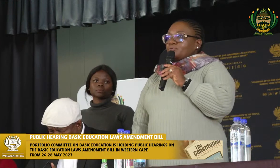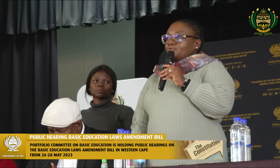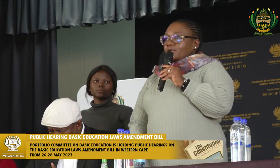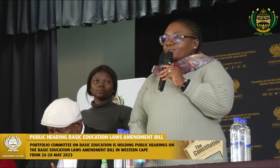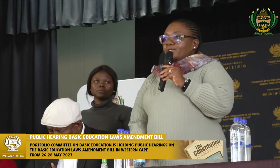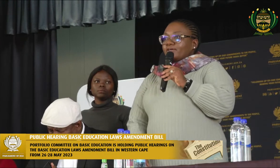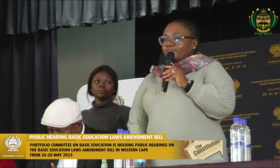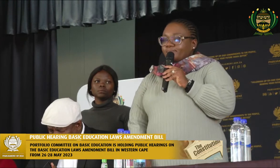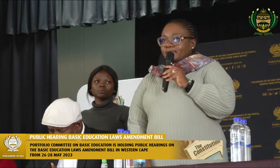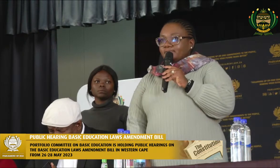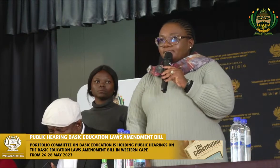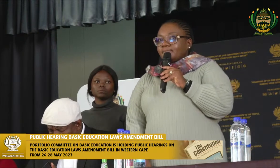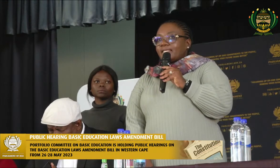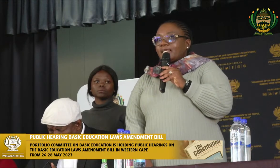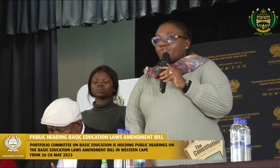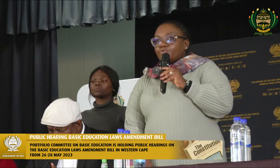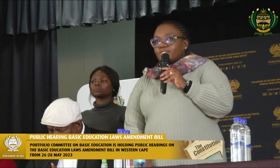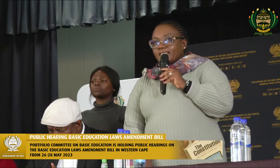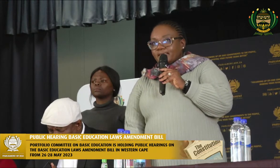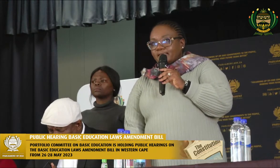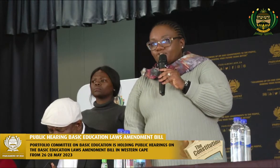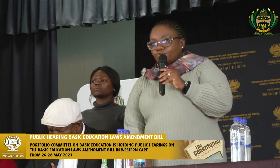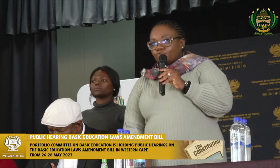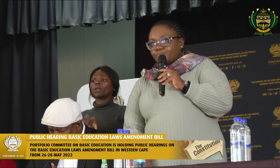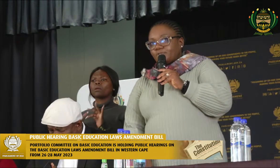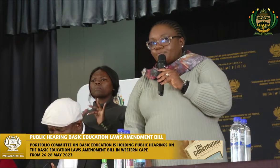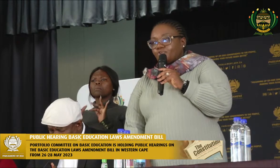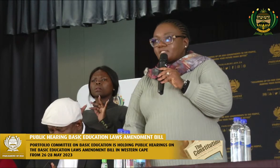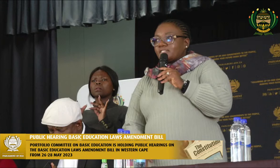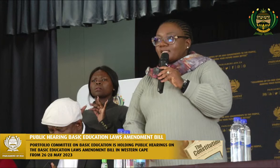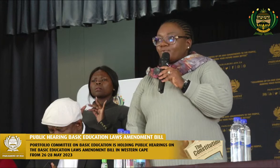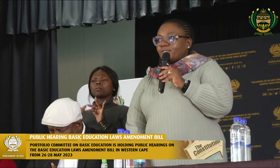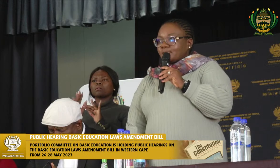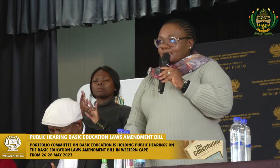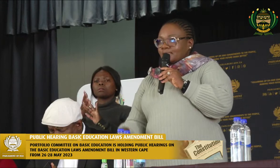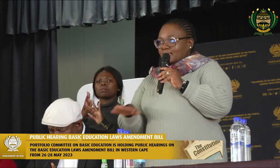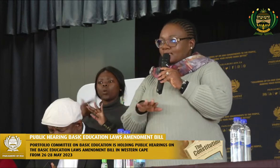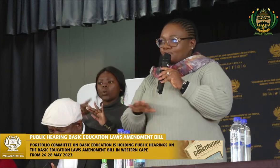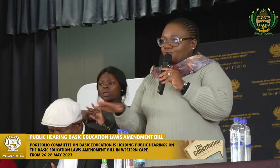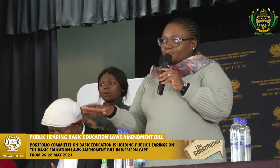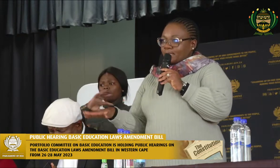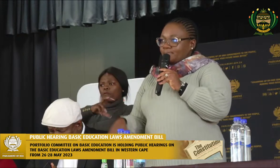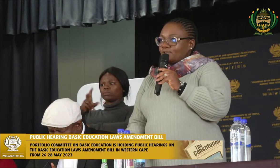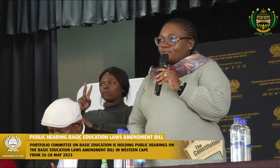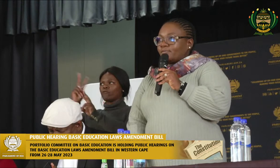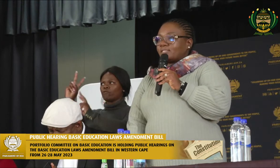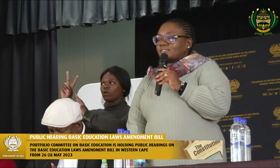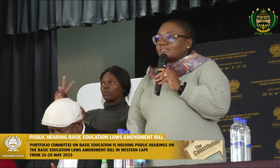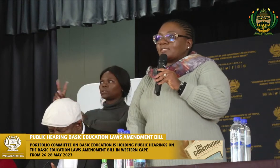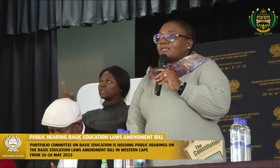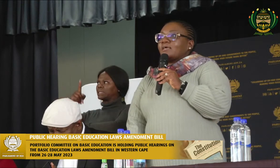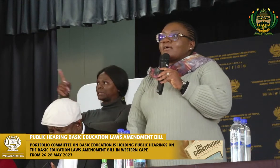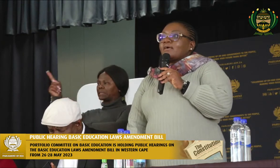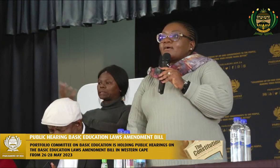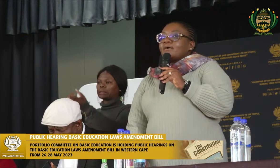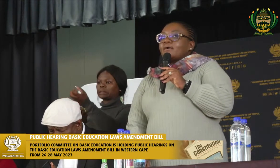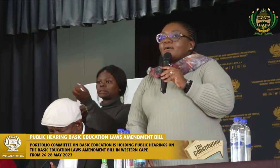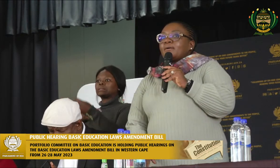Many people where we have been, they are using English to speak because it's a language that is understood by many of us.